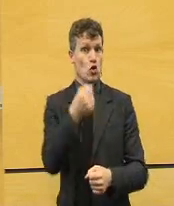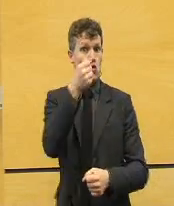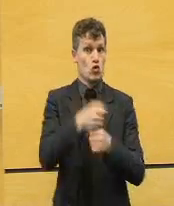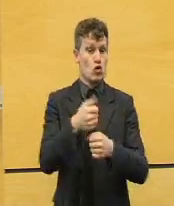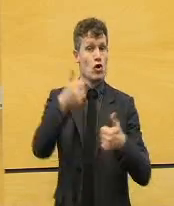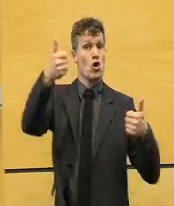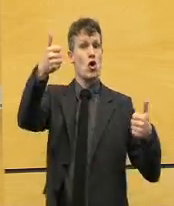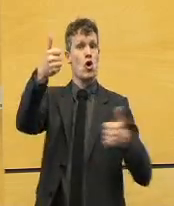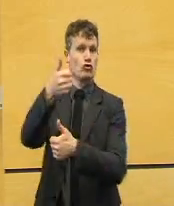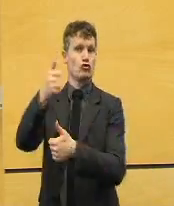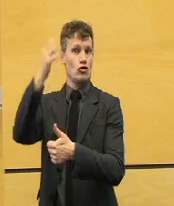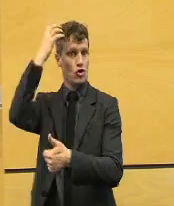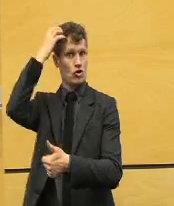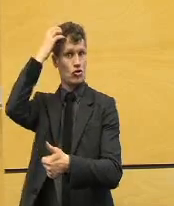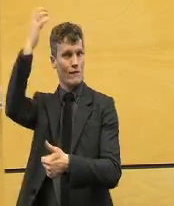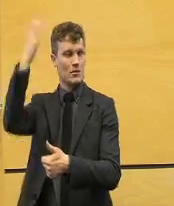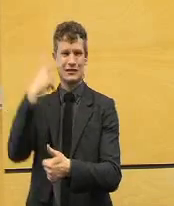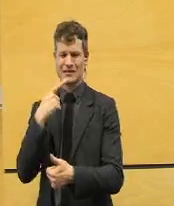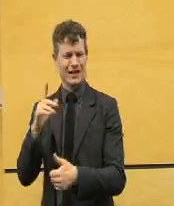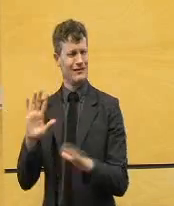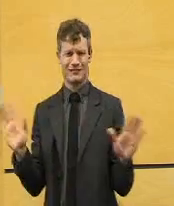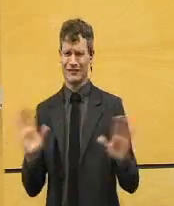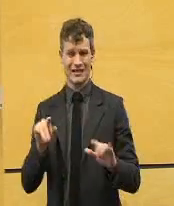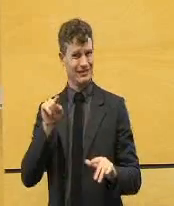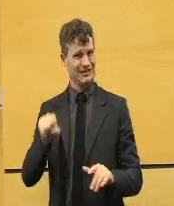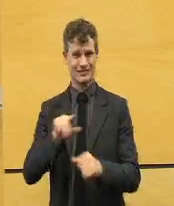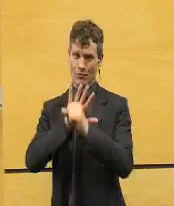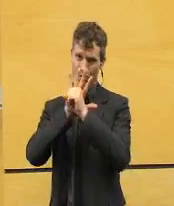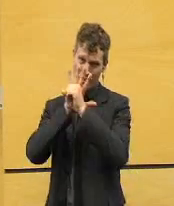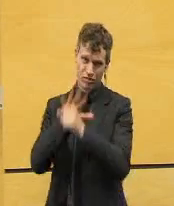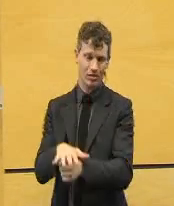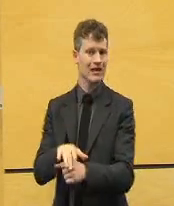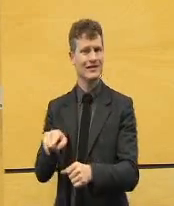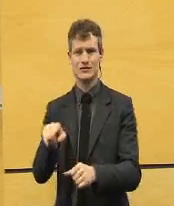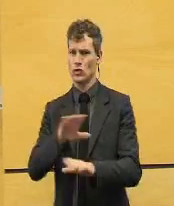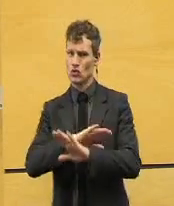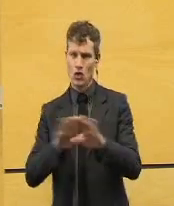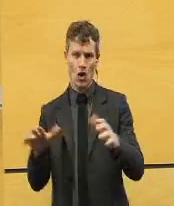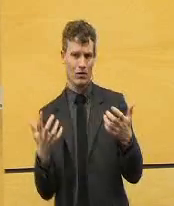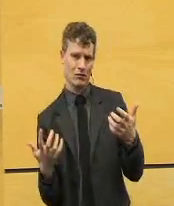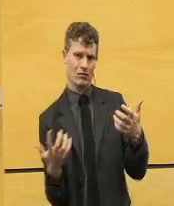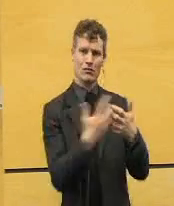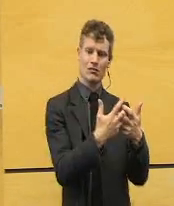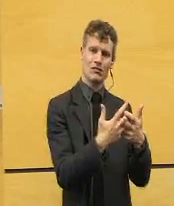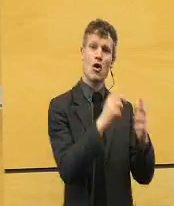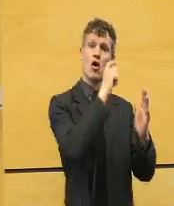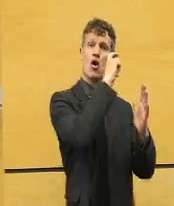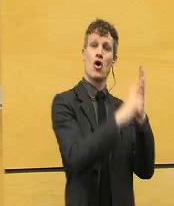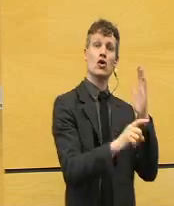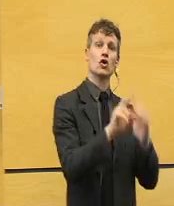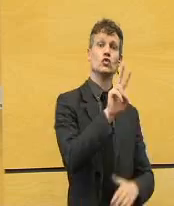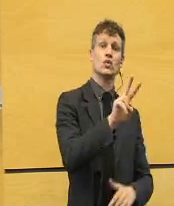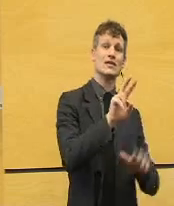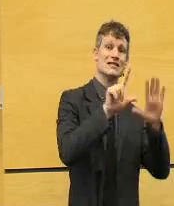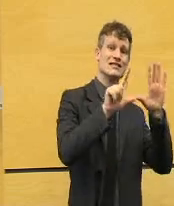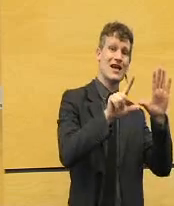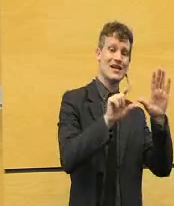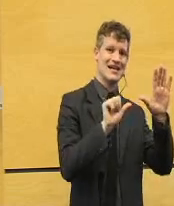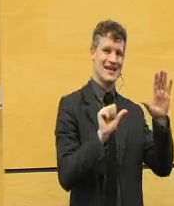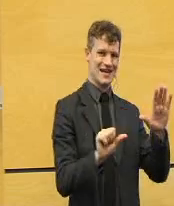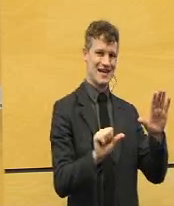ground of unjust discrimination and not in compliance with Article 27A